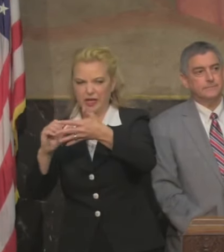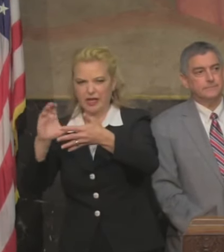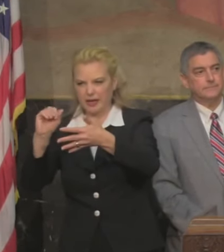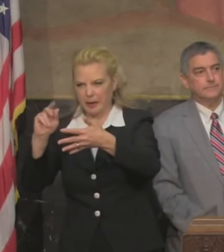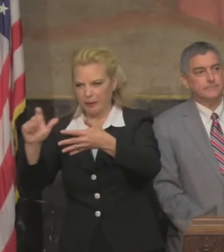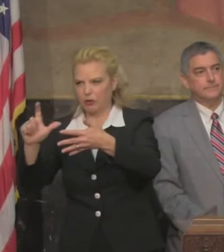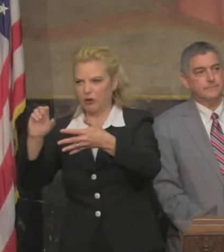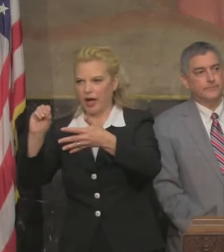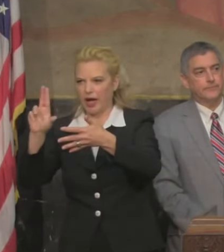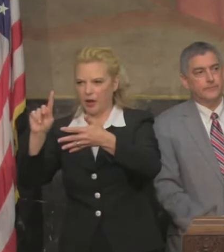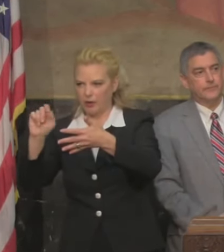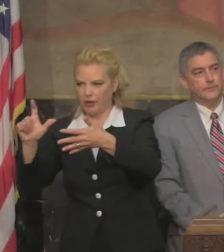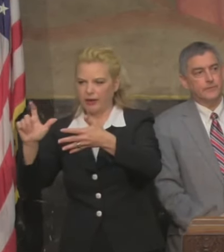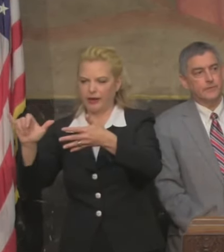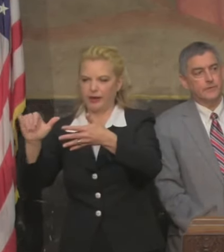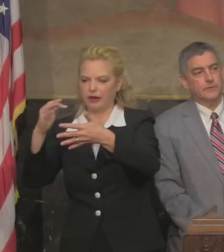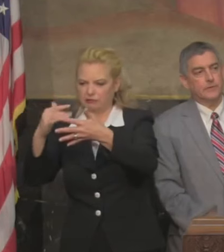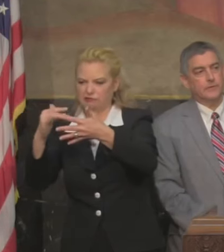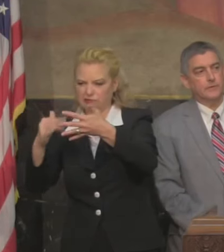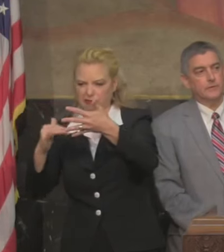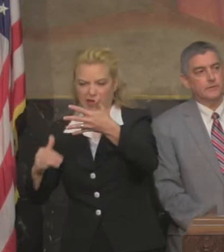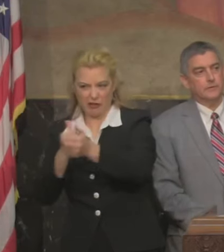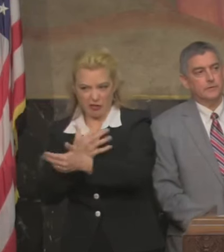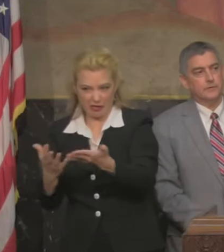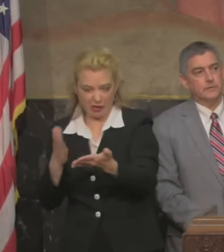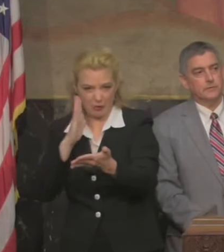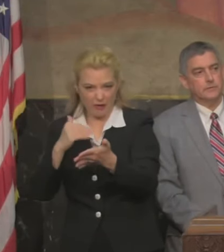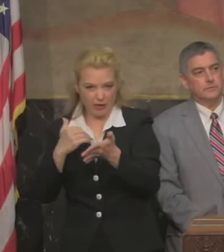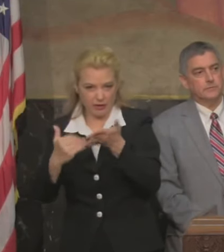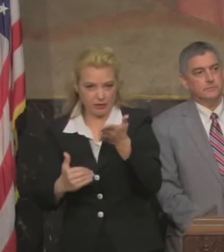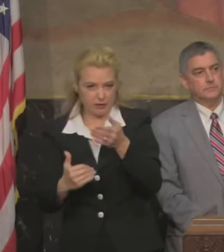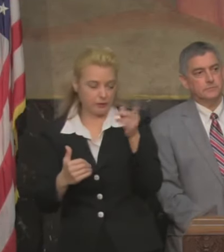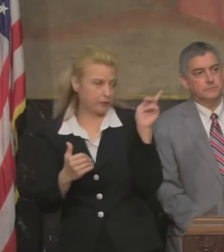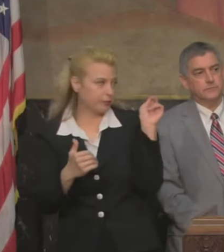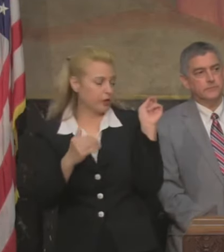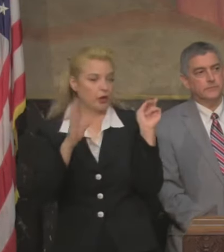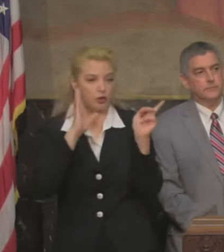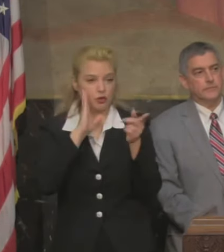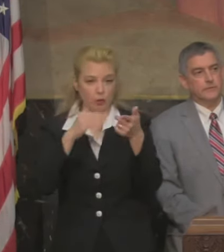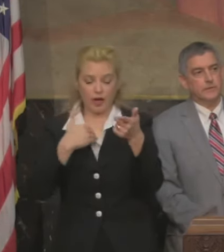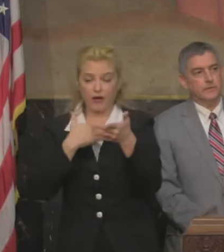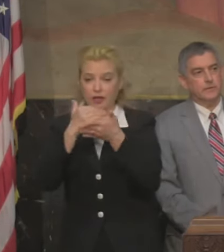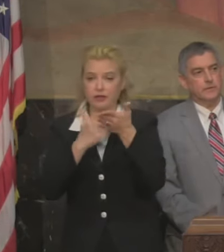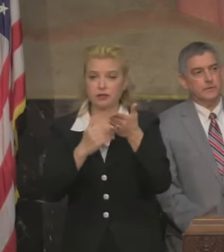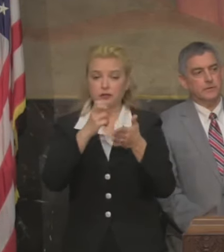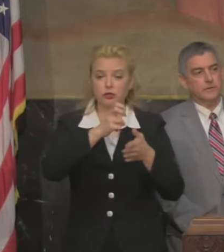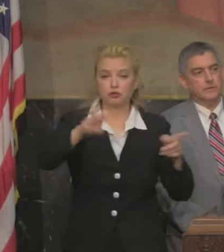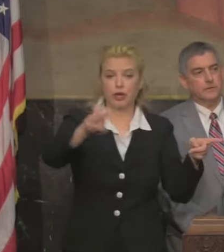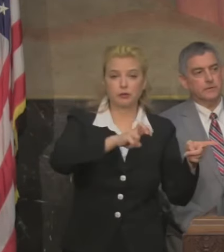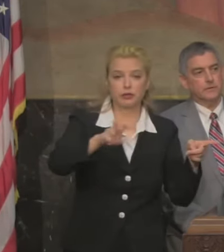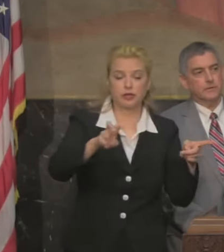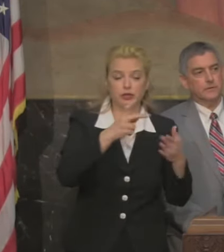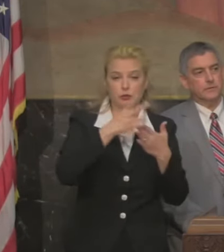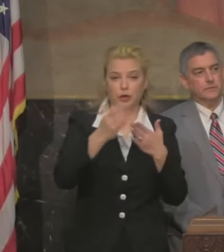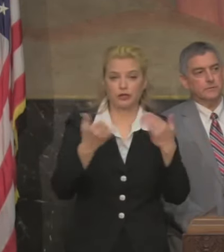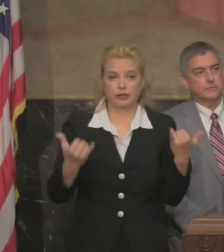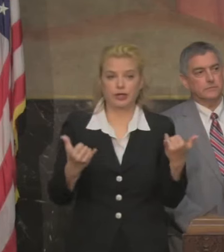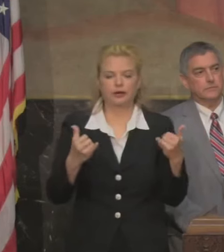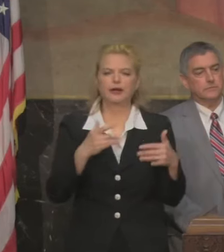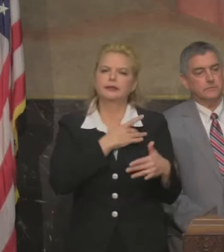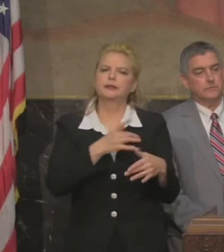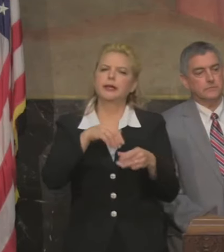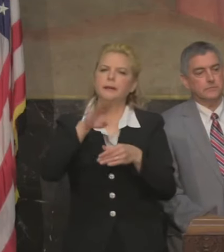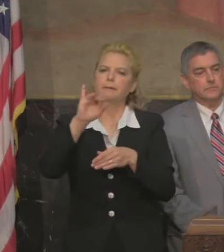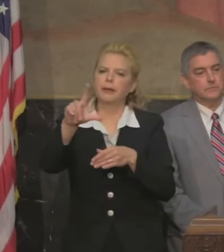Yeah, they will know. You all are going to have a list of the transportation projects here today. Typically, in these bills,